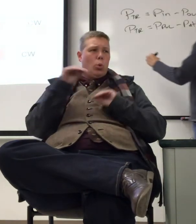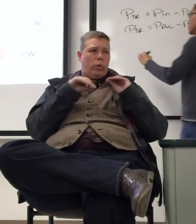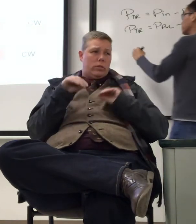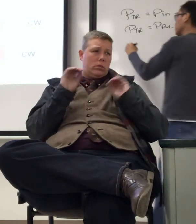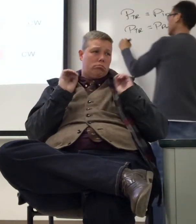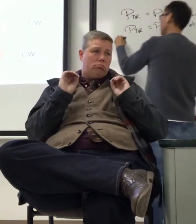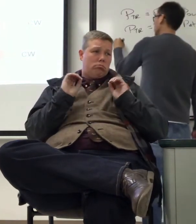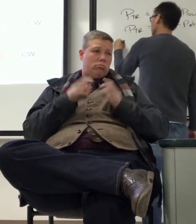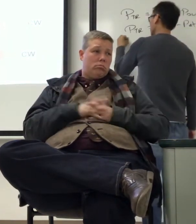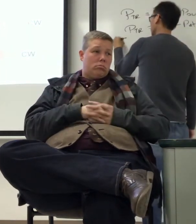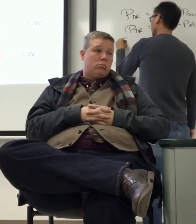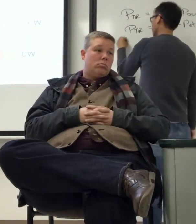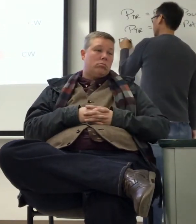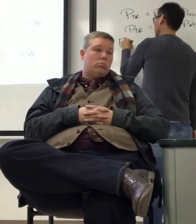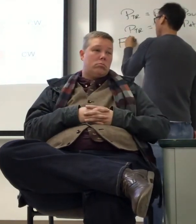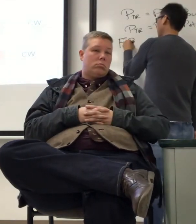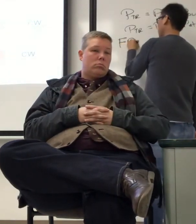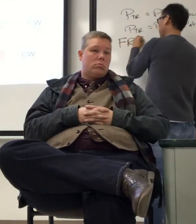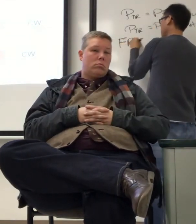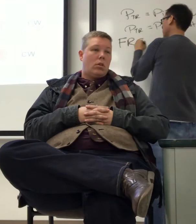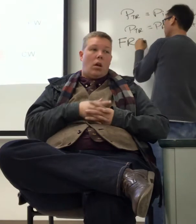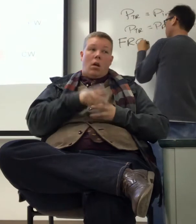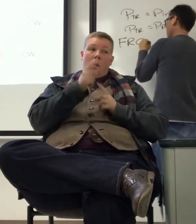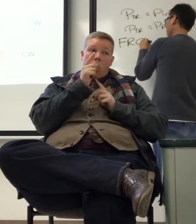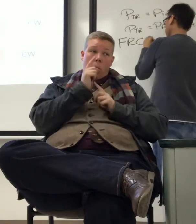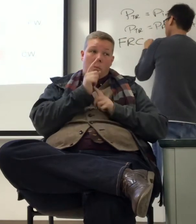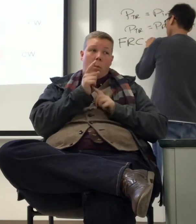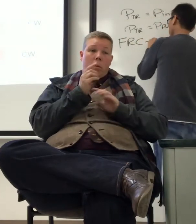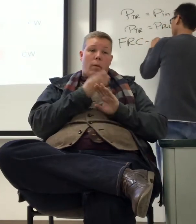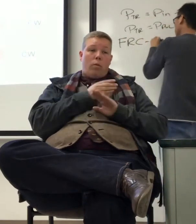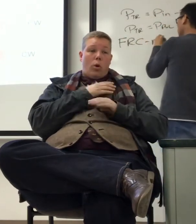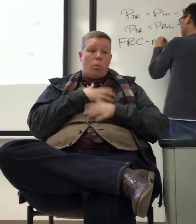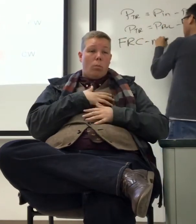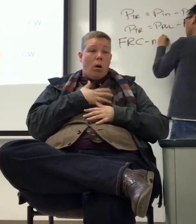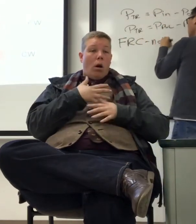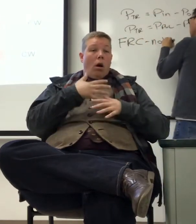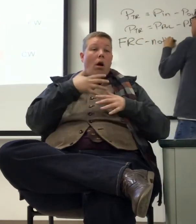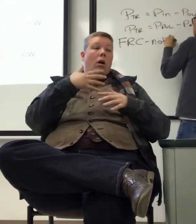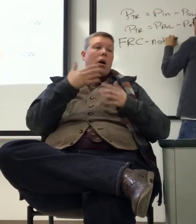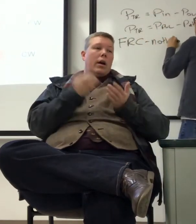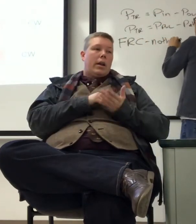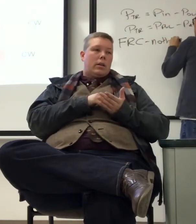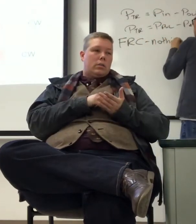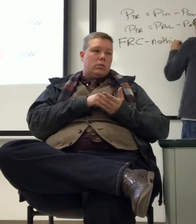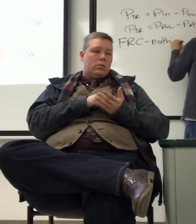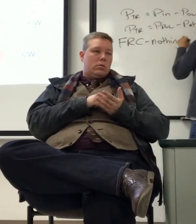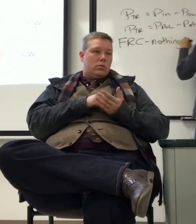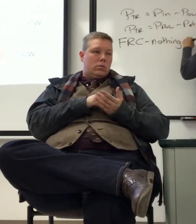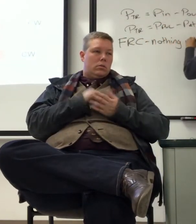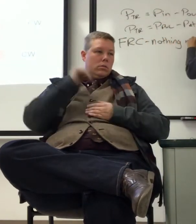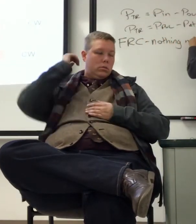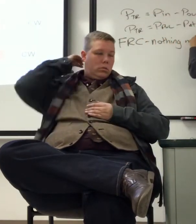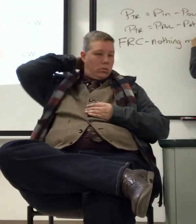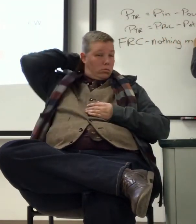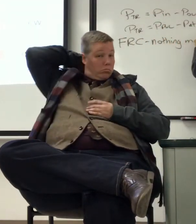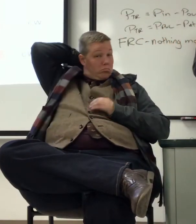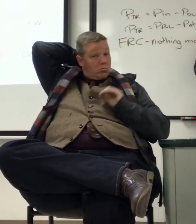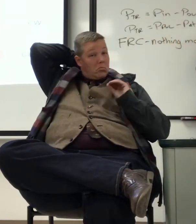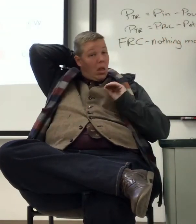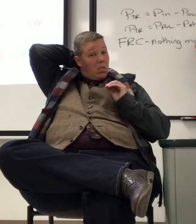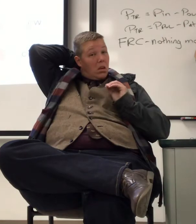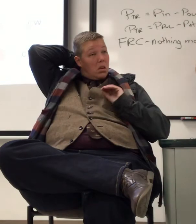The moment before you take a breath, nothing moves,